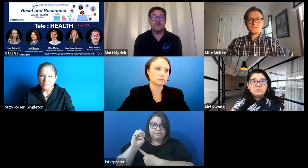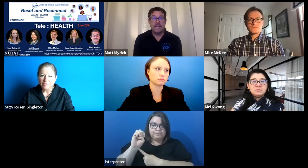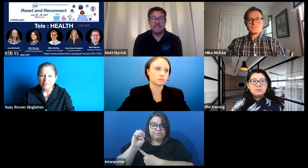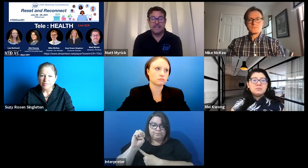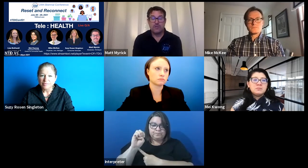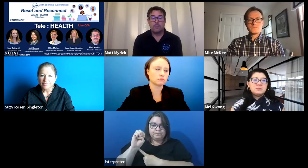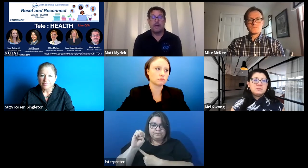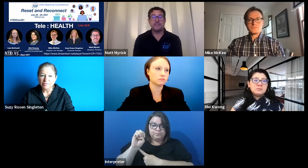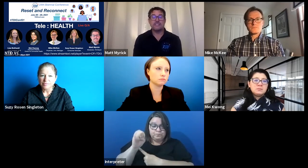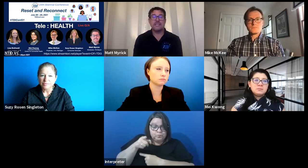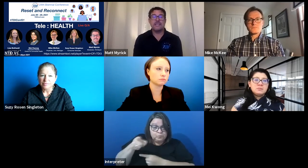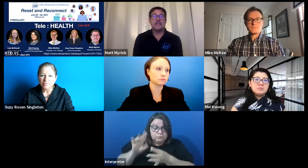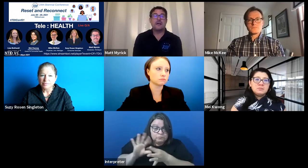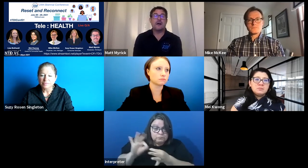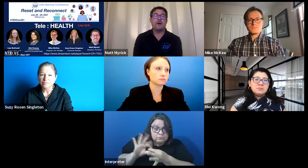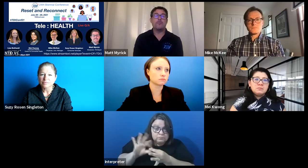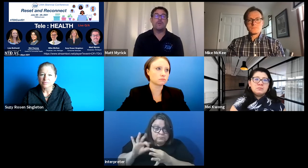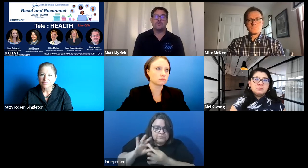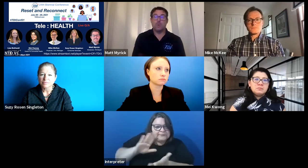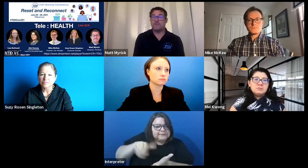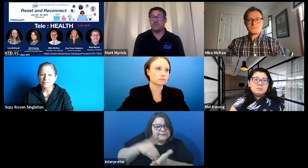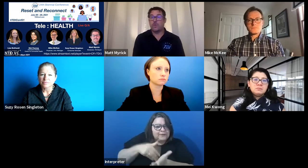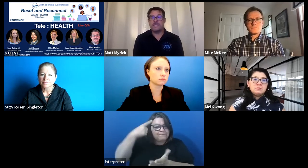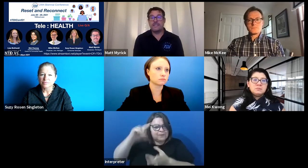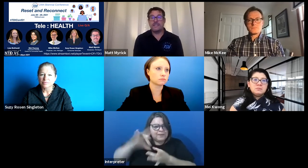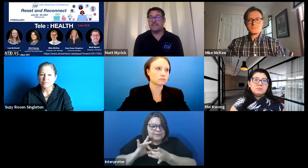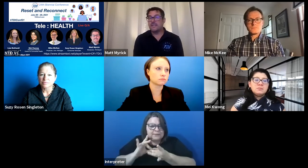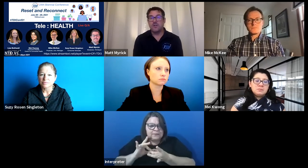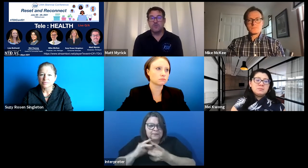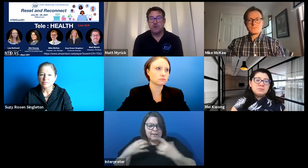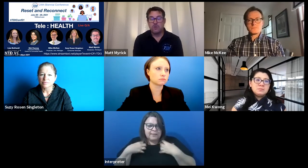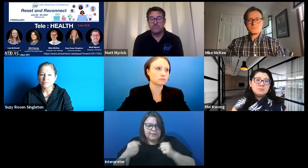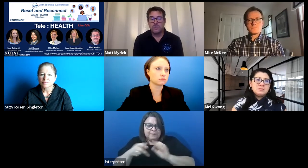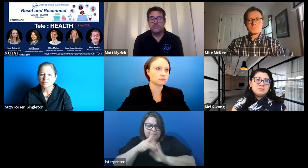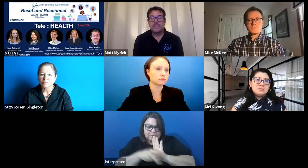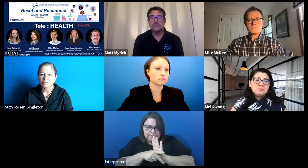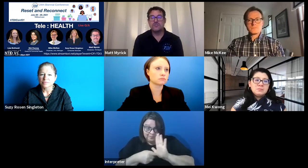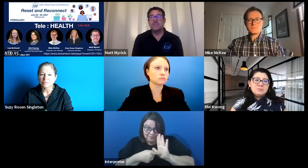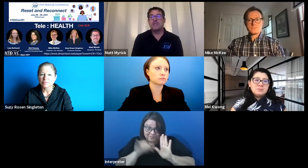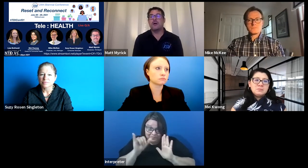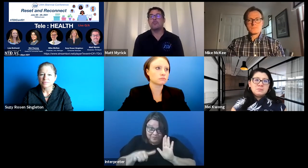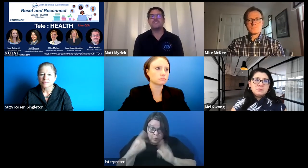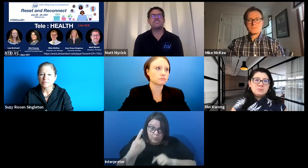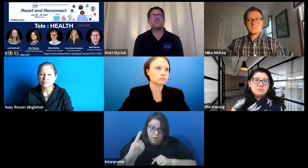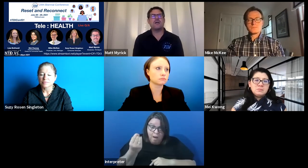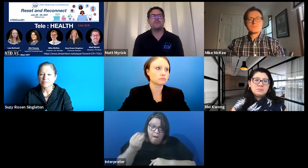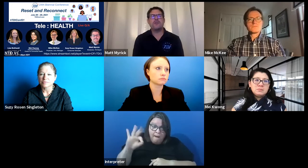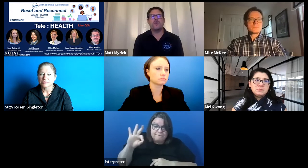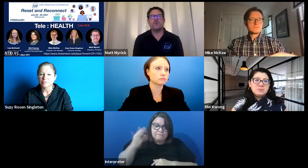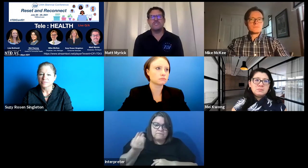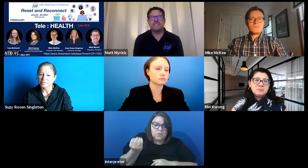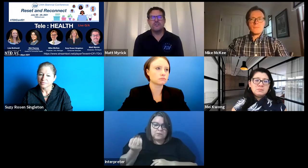Centers of Connected Health Policy, is one of the 14, telehealth resource centers. Please